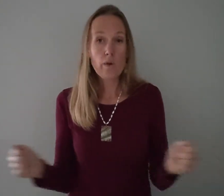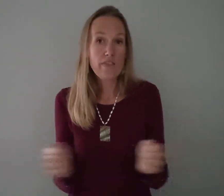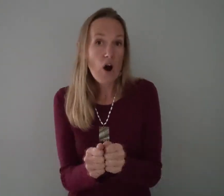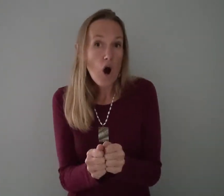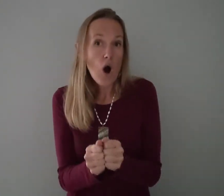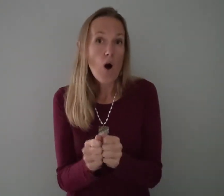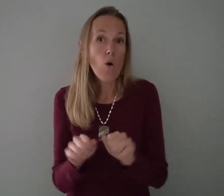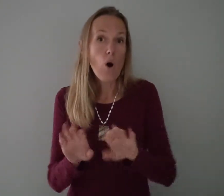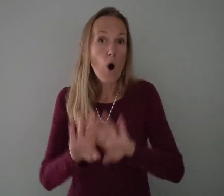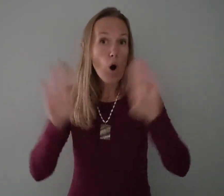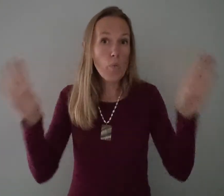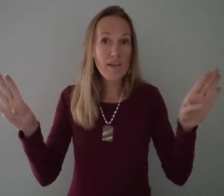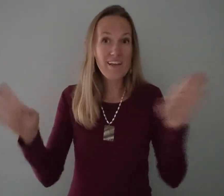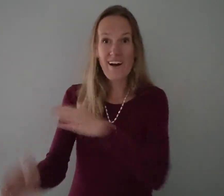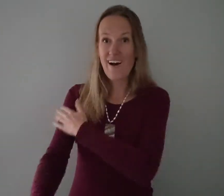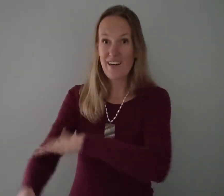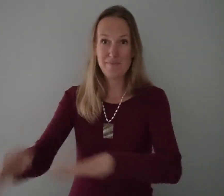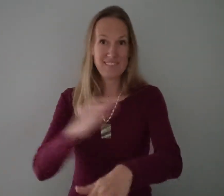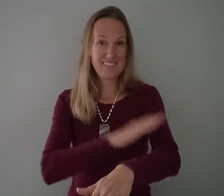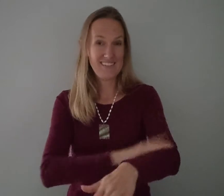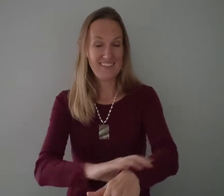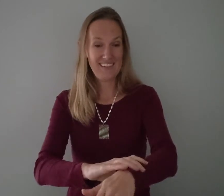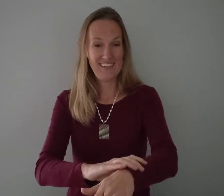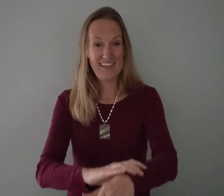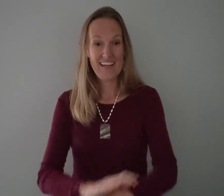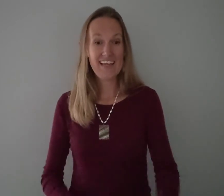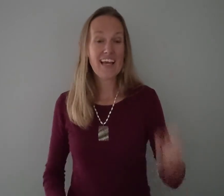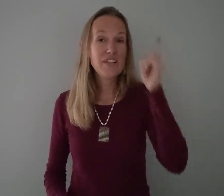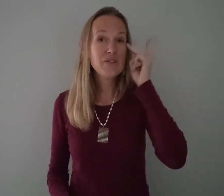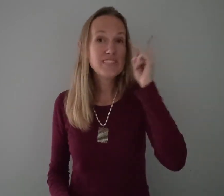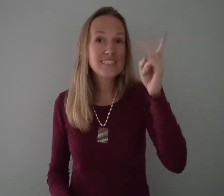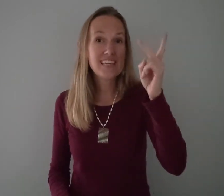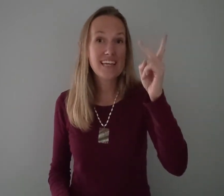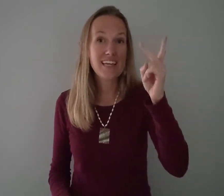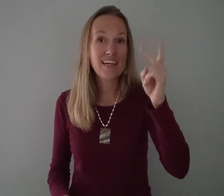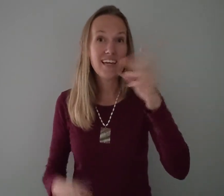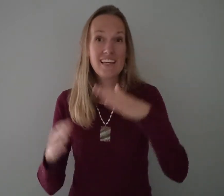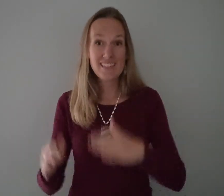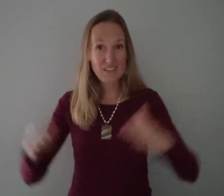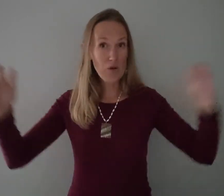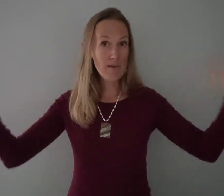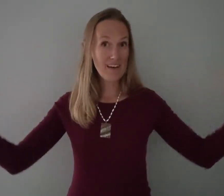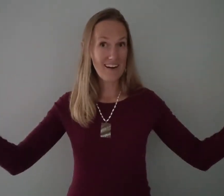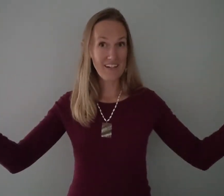with open arms. Can you see his open